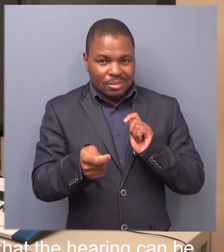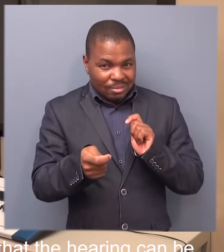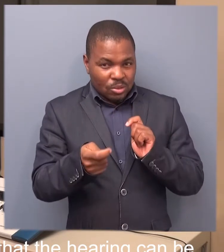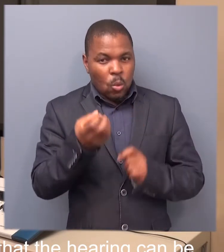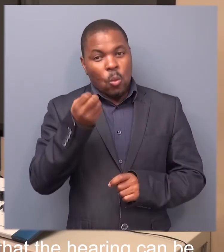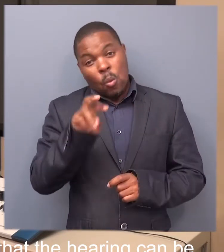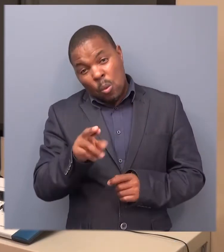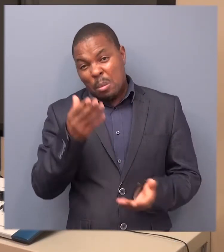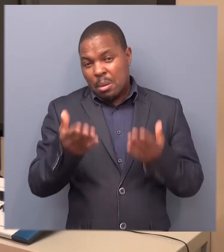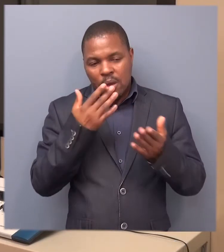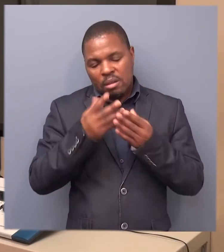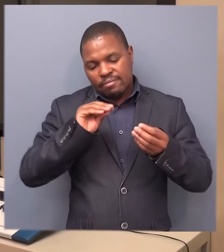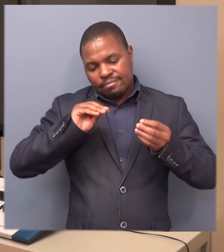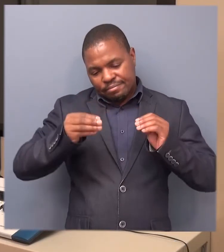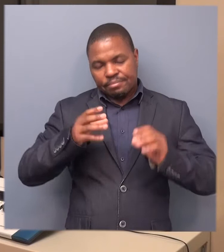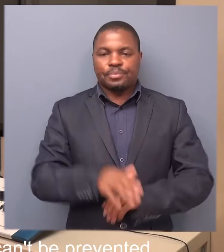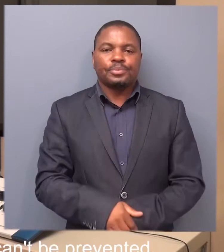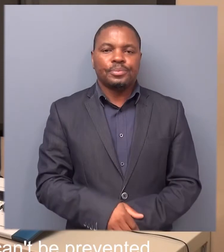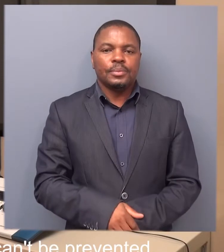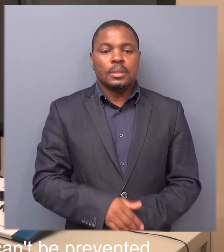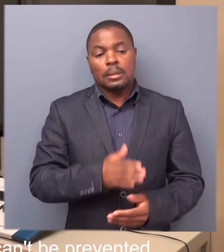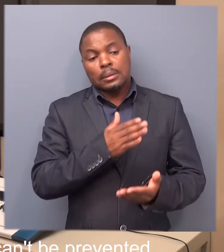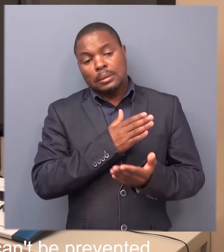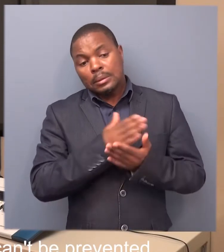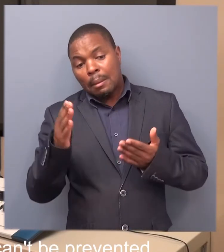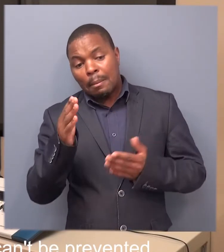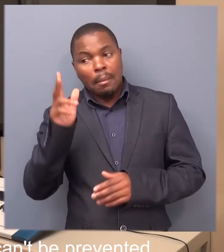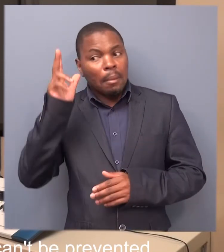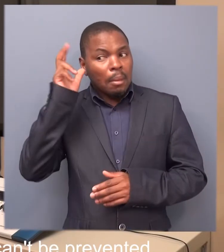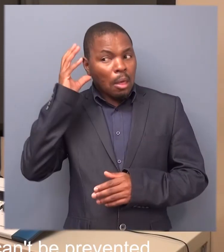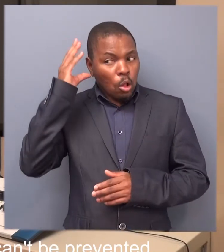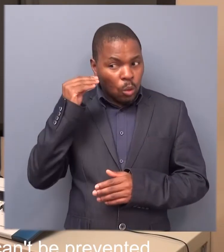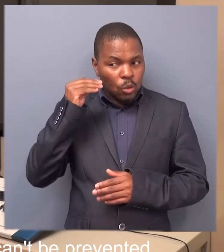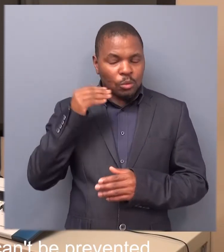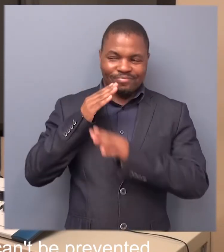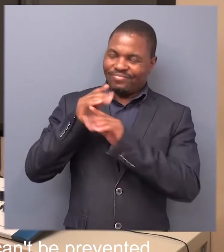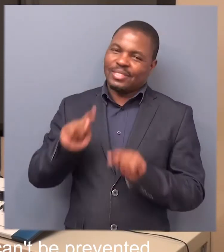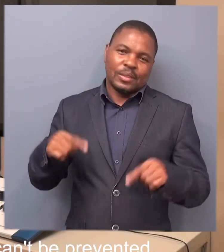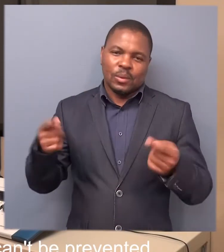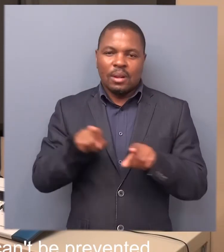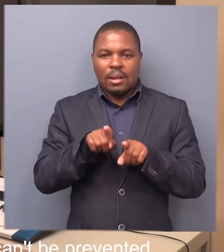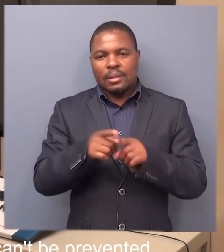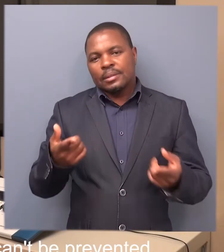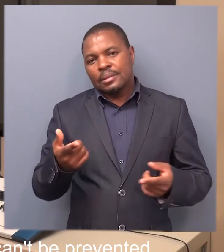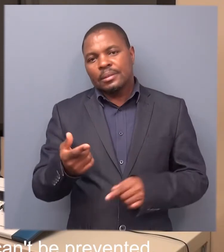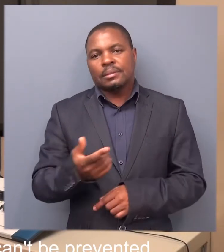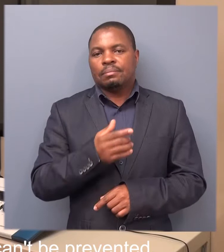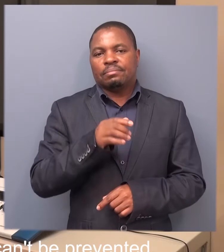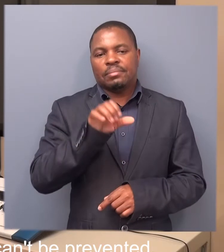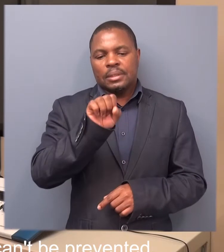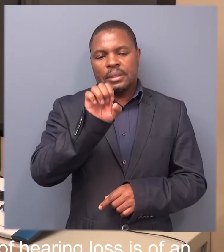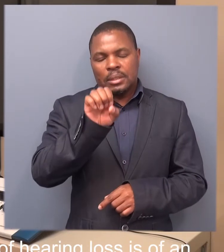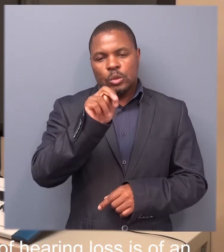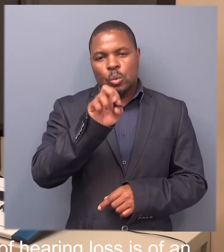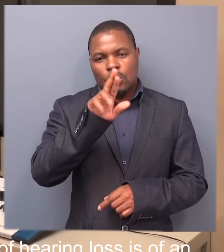be changed or can be modified. There's some hearing loss that can't be prevented though, so sensorineural congenital